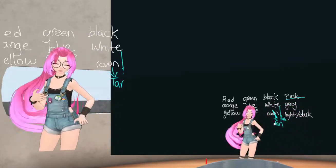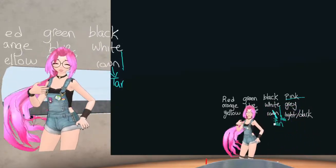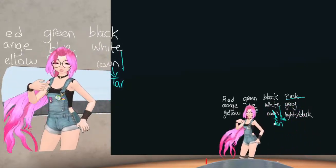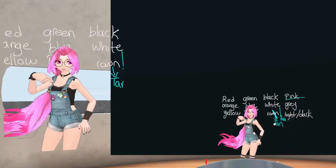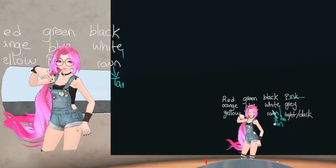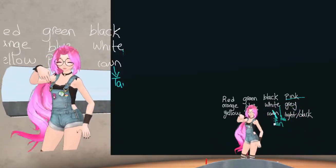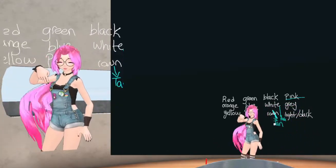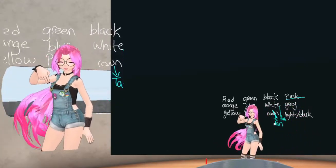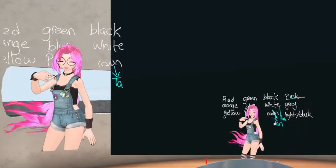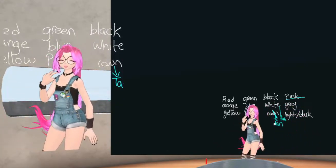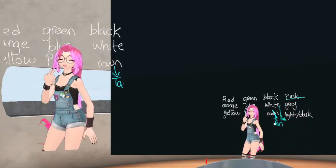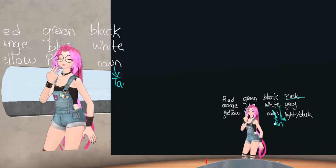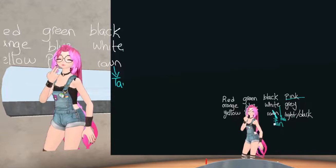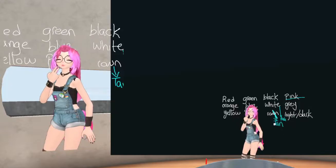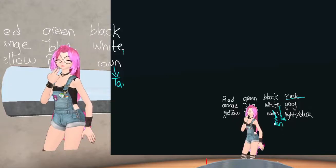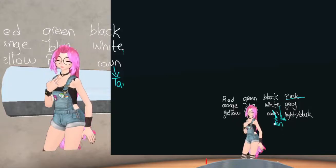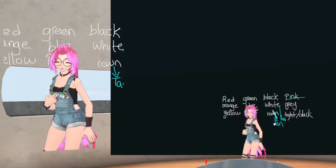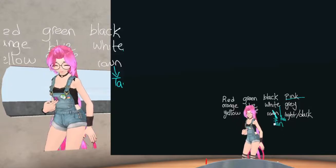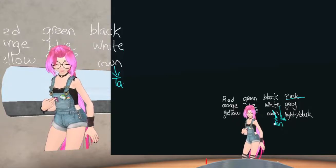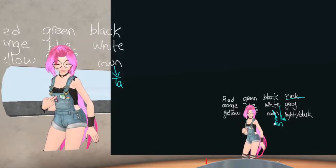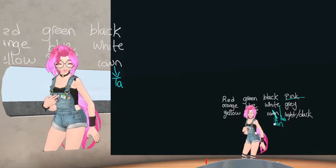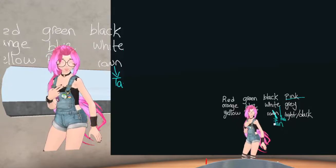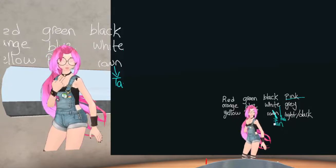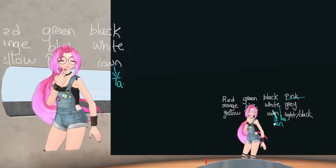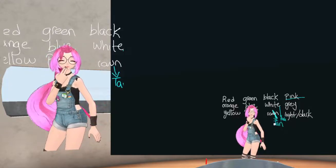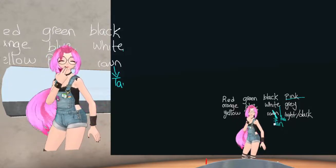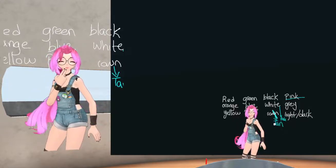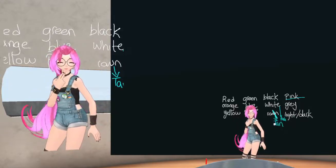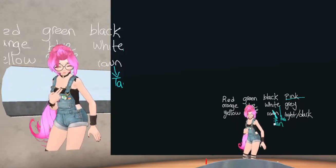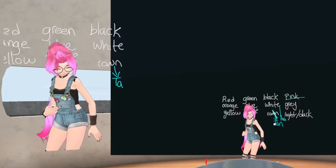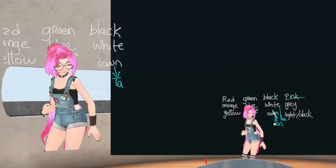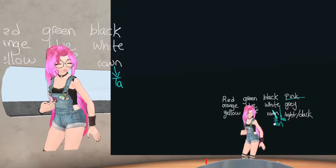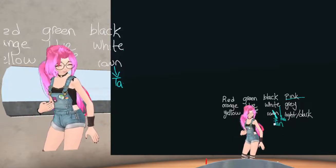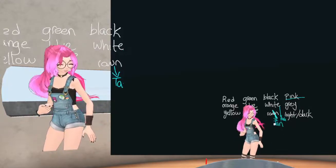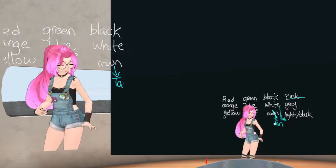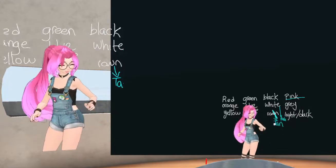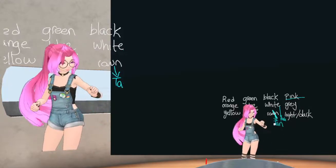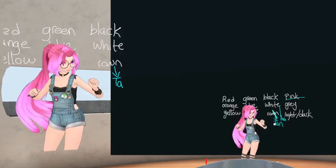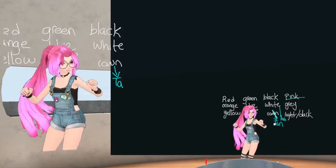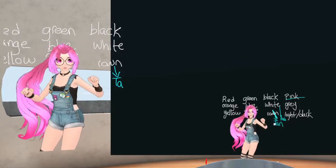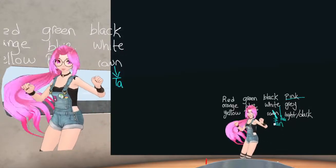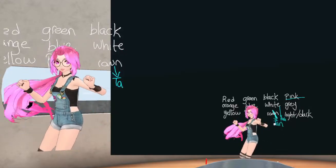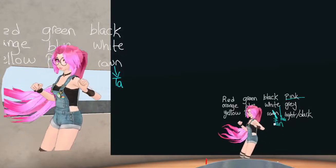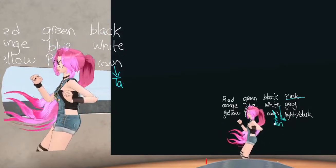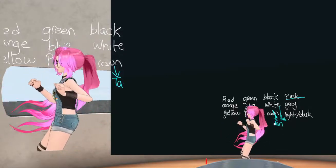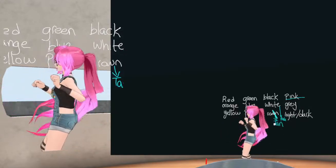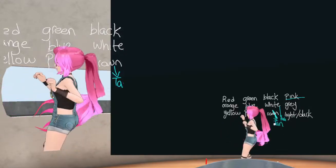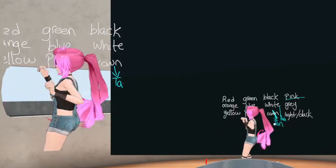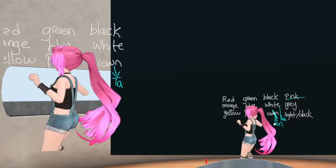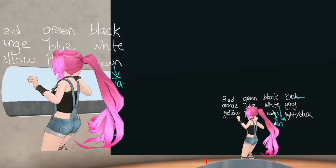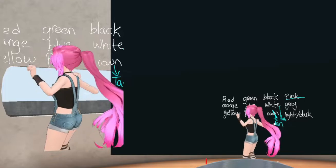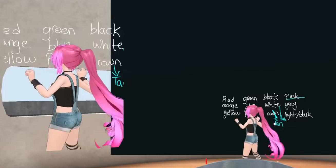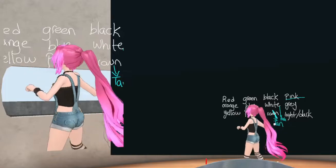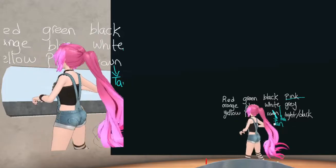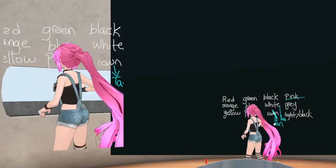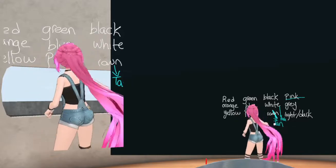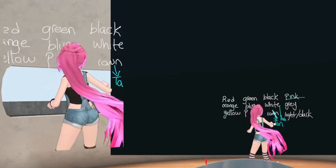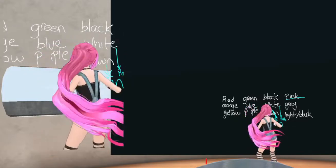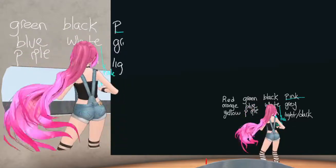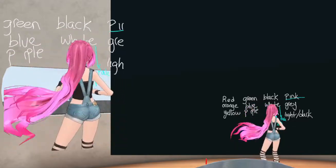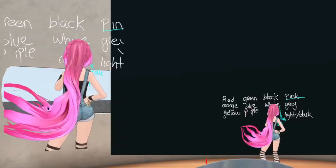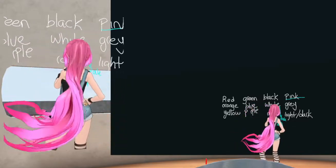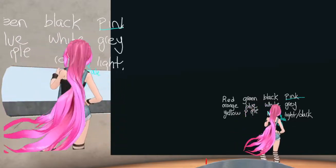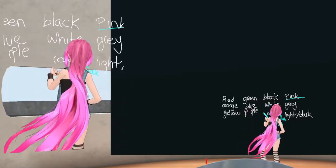Yay! Look at all of you. P hand, downwards. Downwards. Yay, nobody went upwards. I'm so